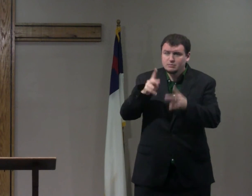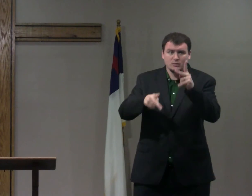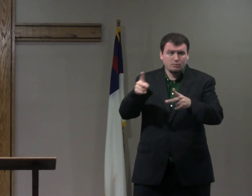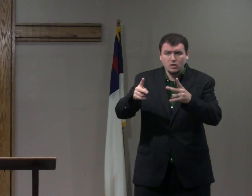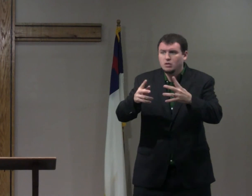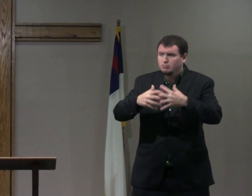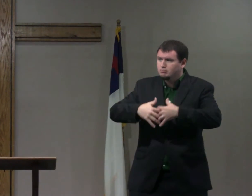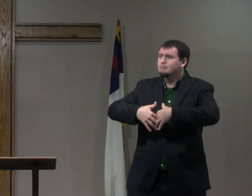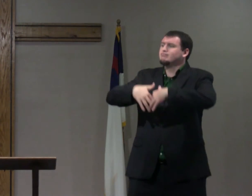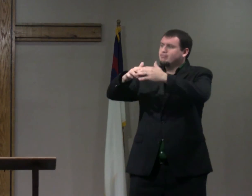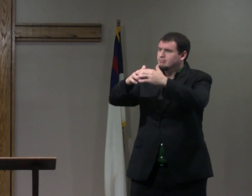I want to see